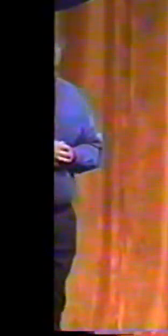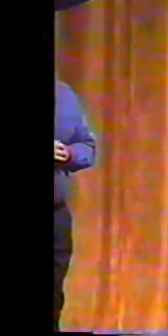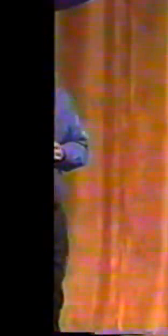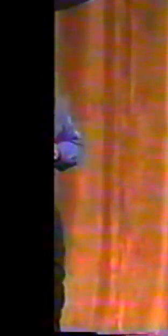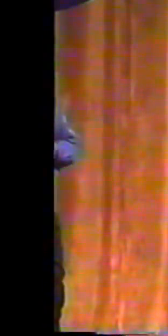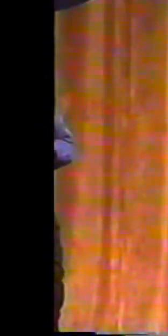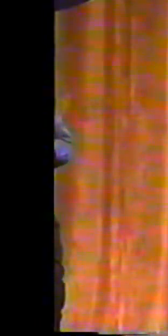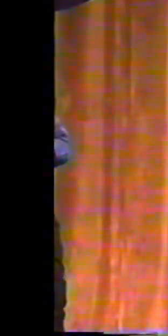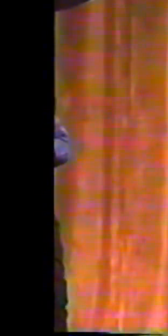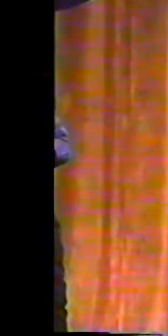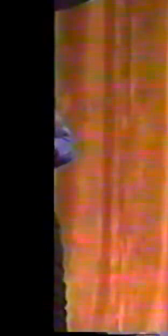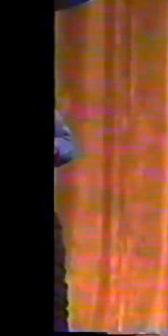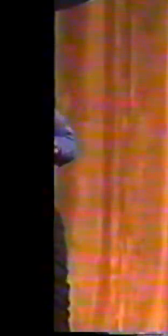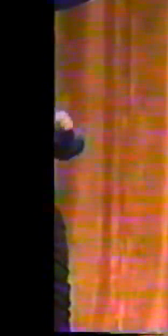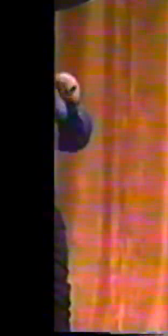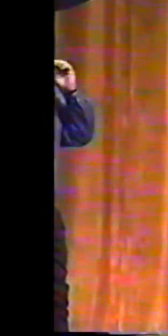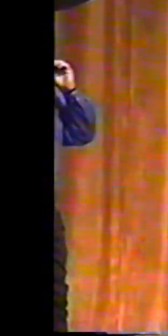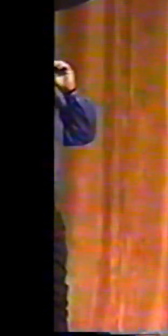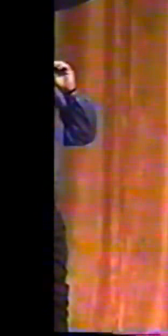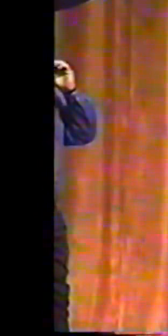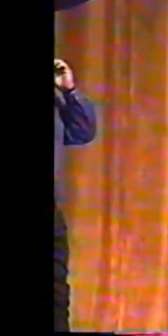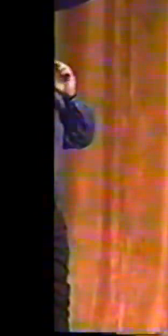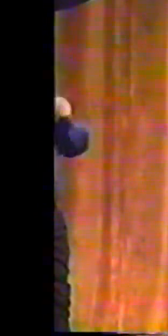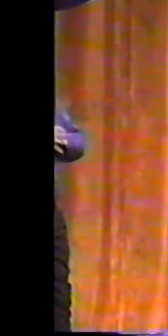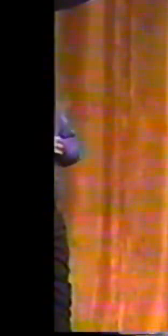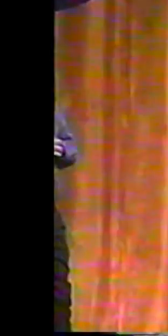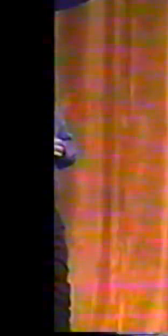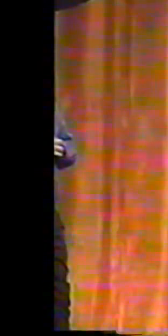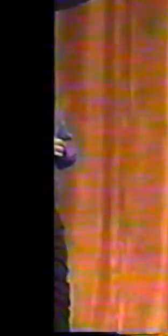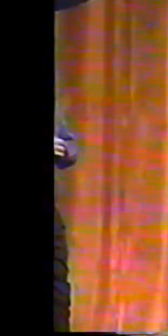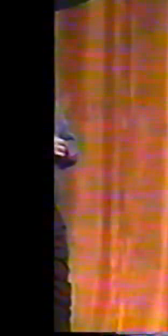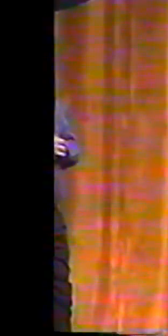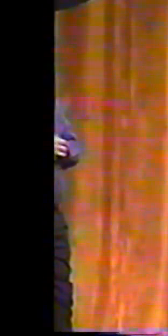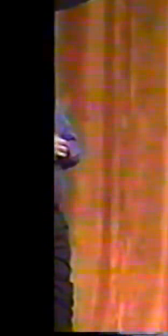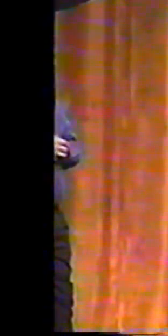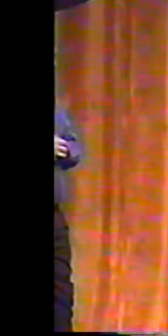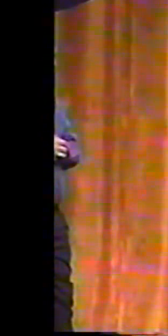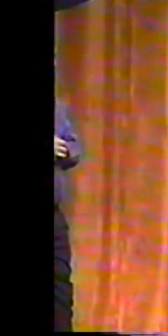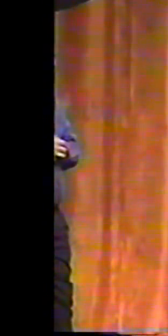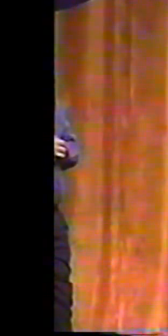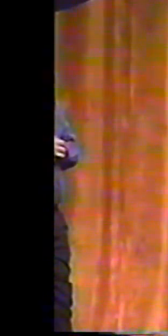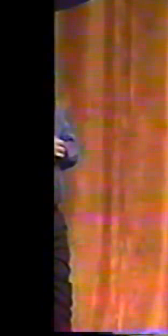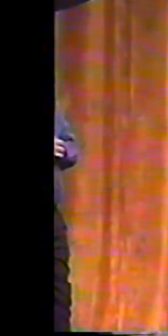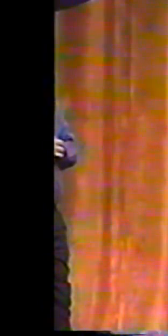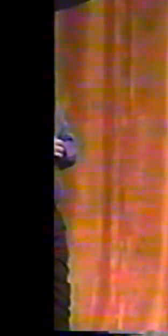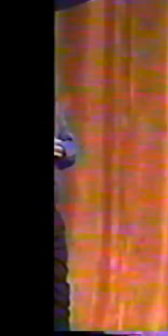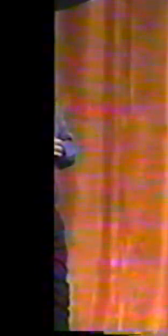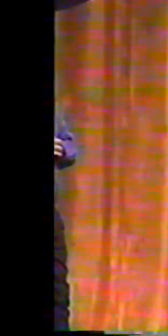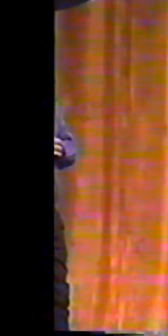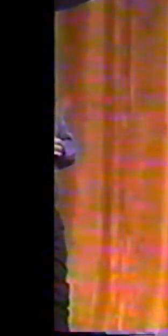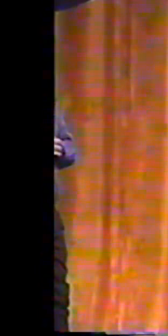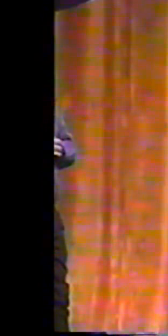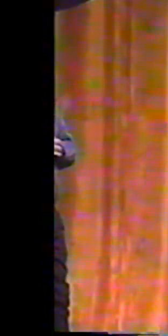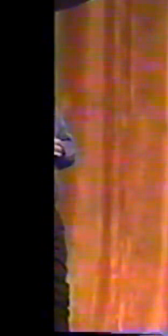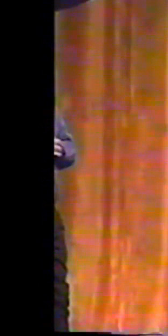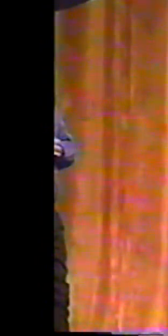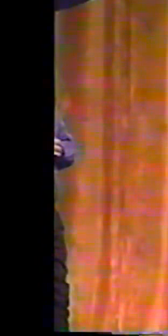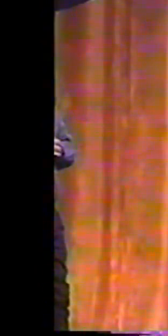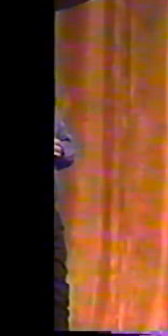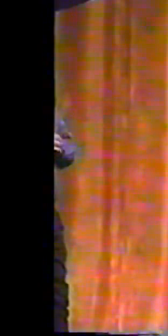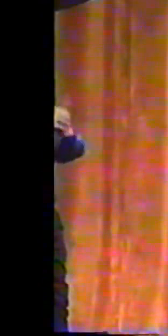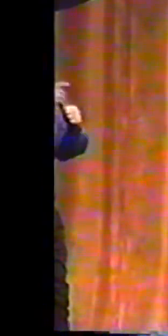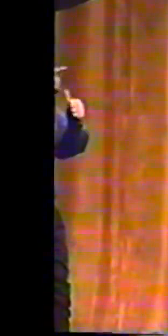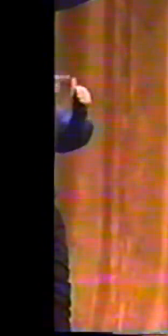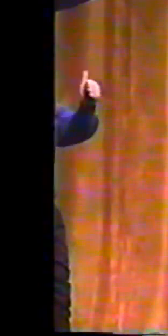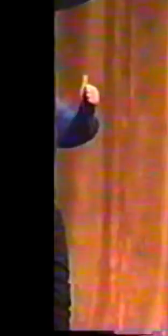Thanks. Hi, a couple of questions. How long were you covering the story, and were there any repercussions about what you wrote? How long were we